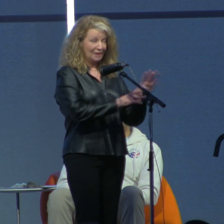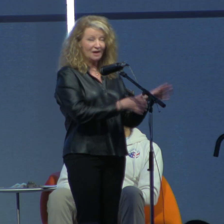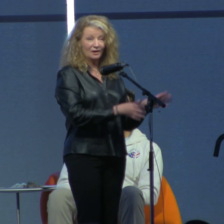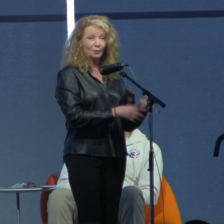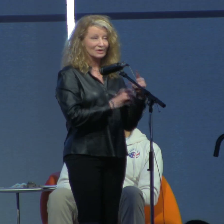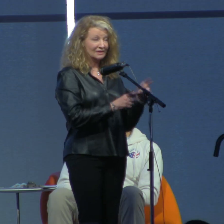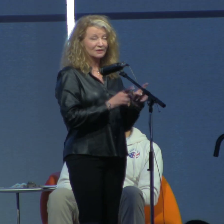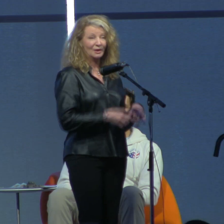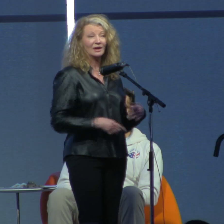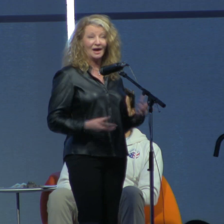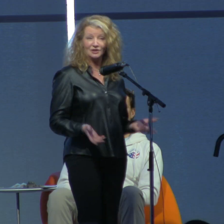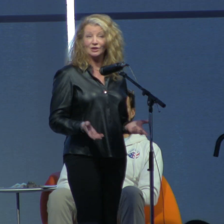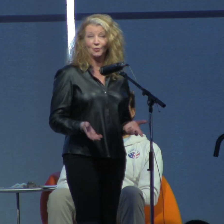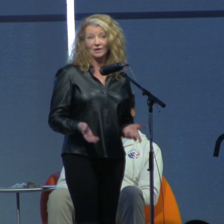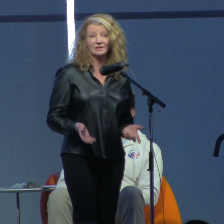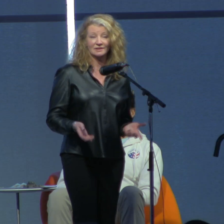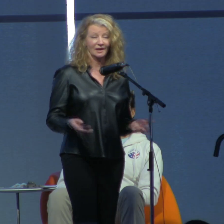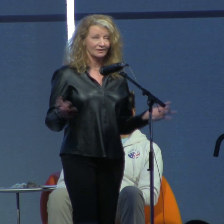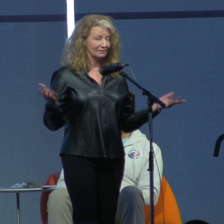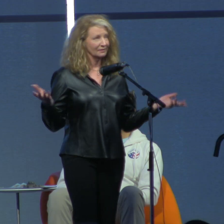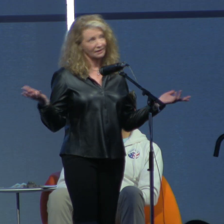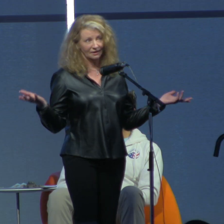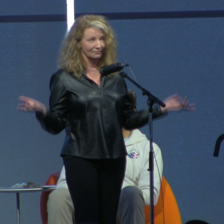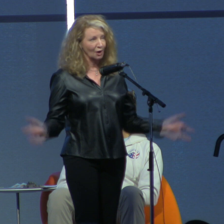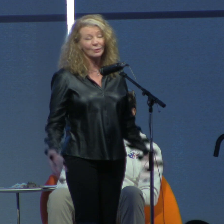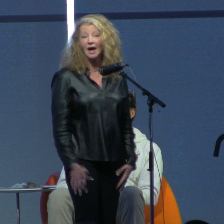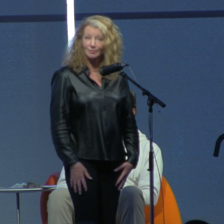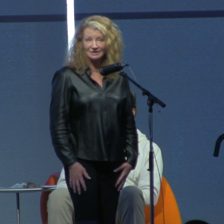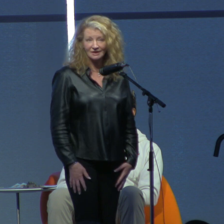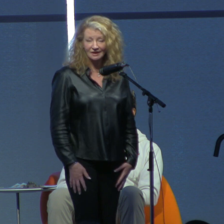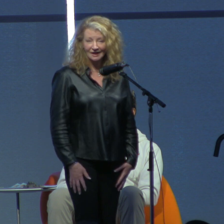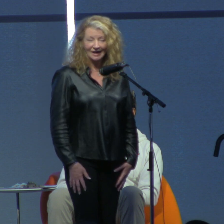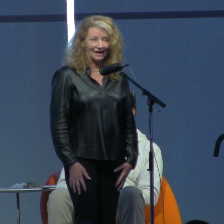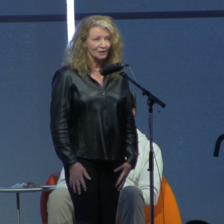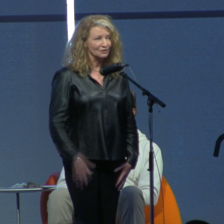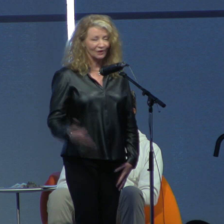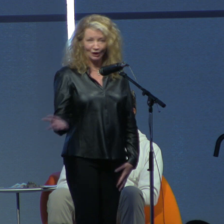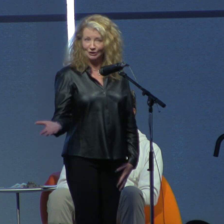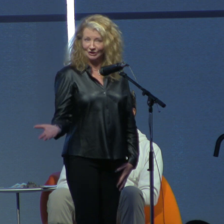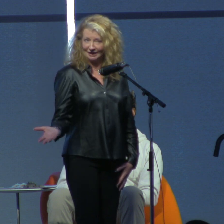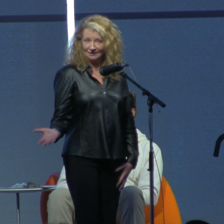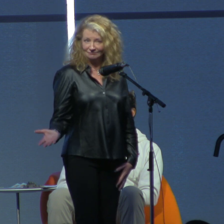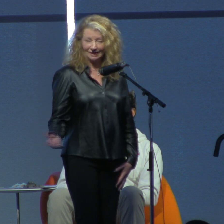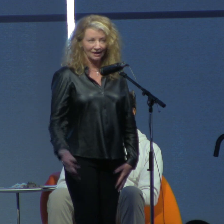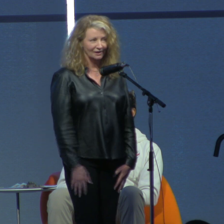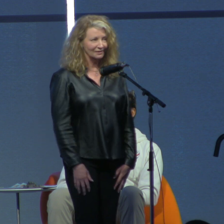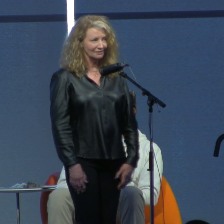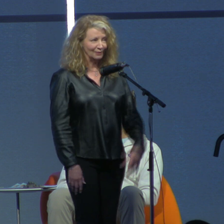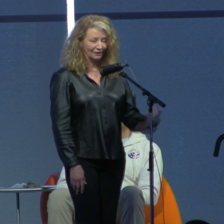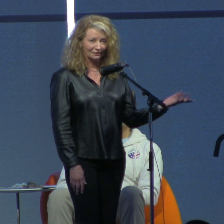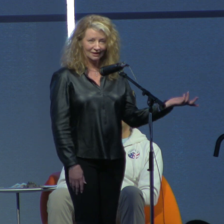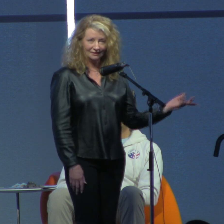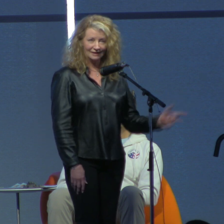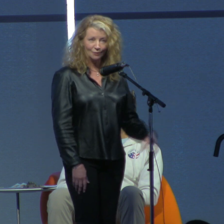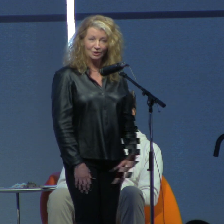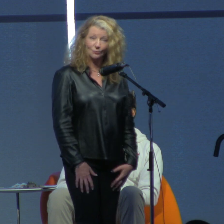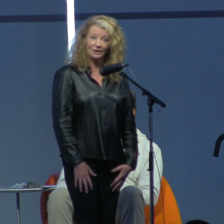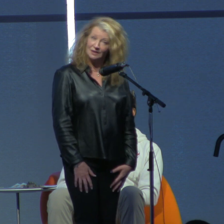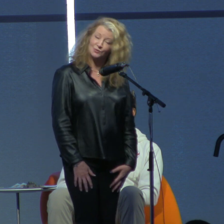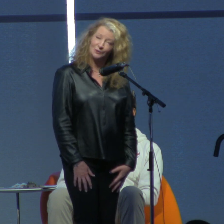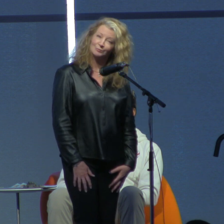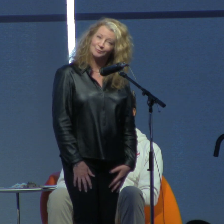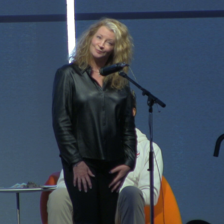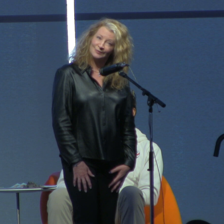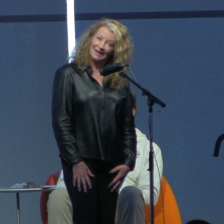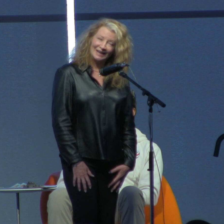this man who was in this bunk actually was like the co-captain, and he was very good looking, and apparently you were in